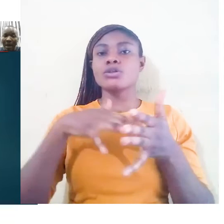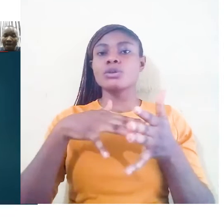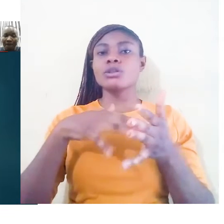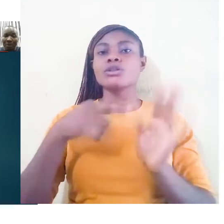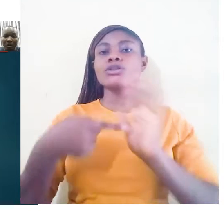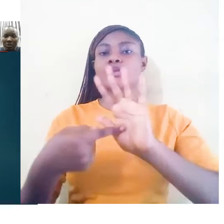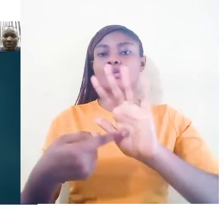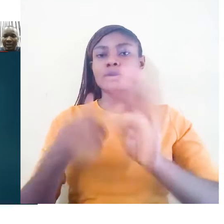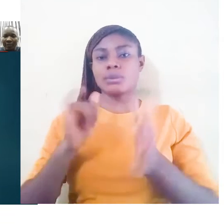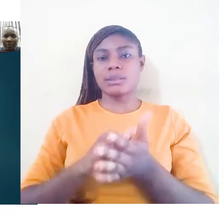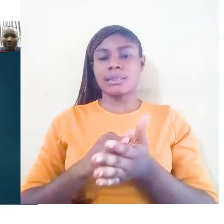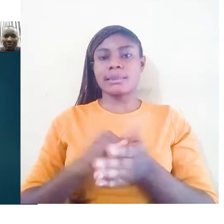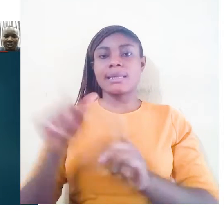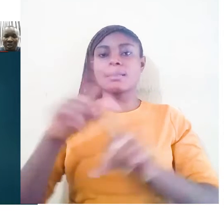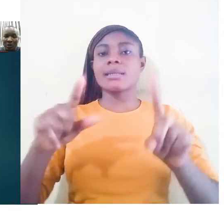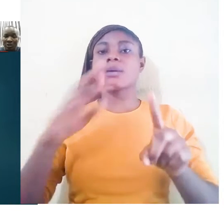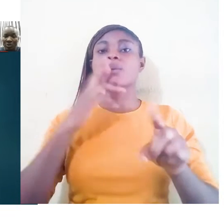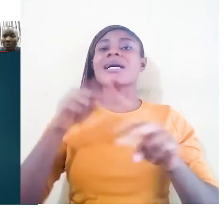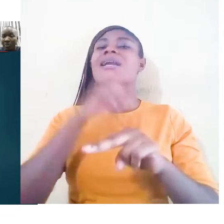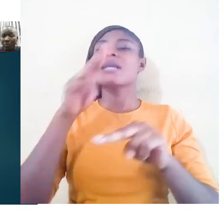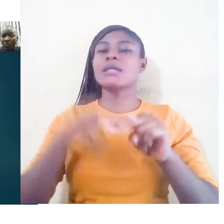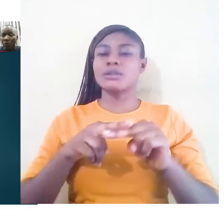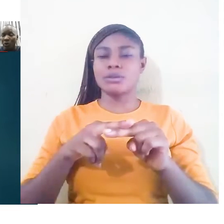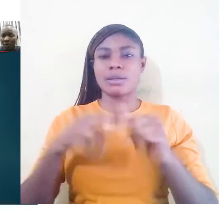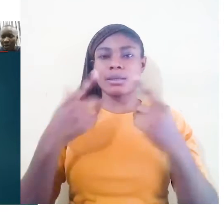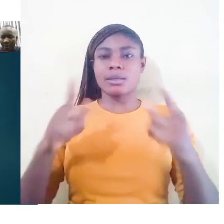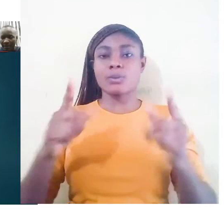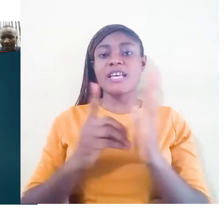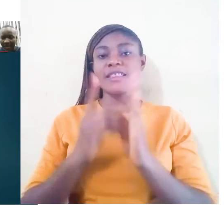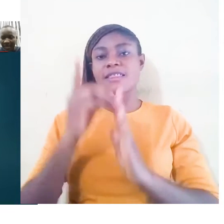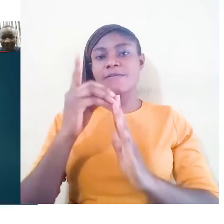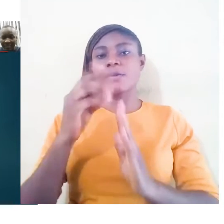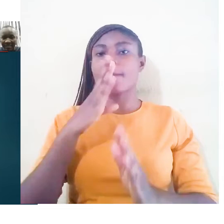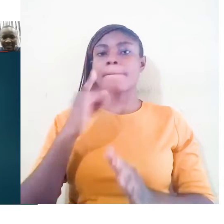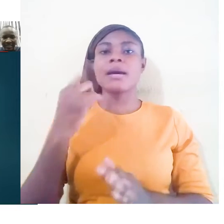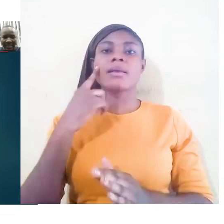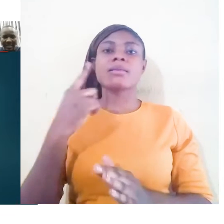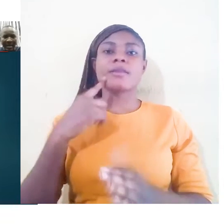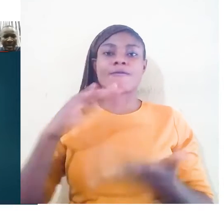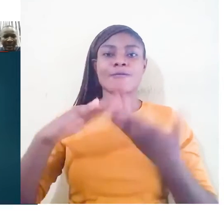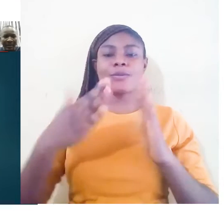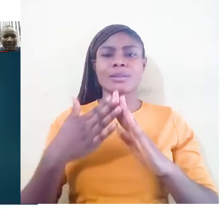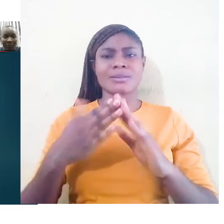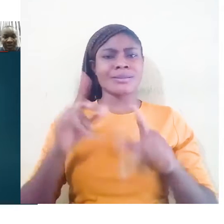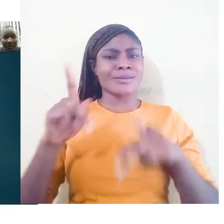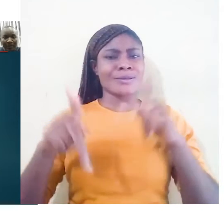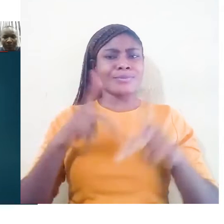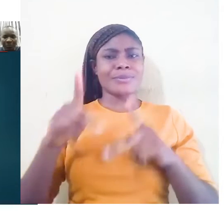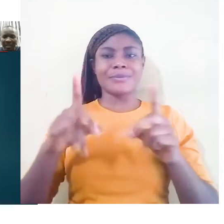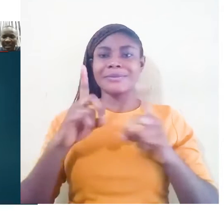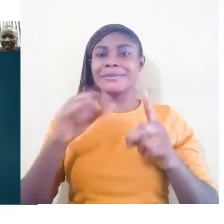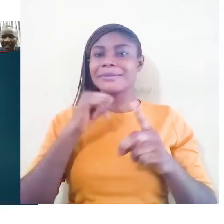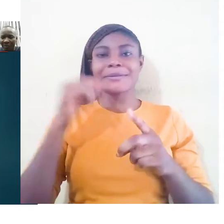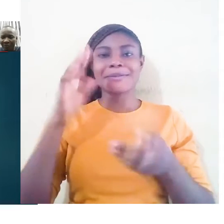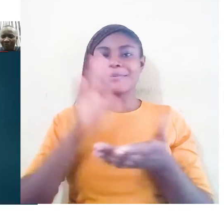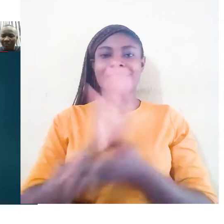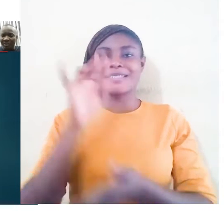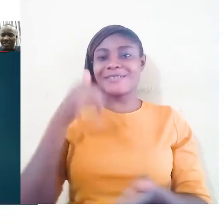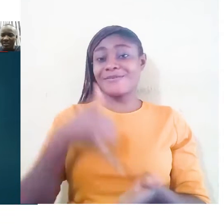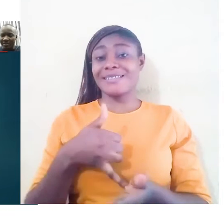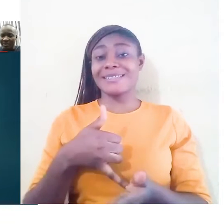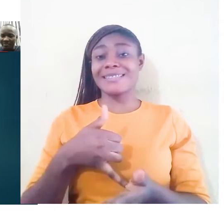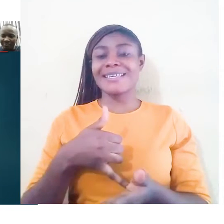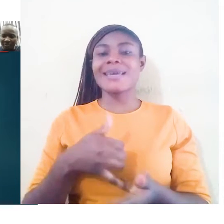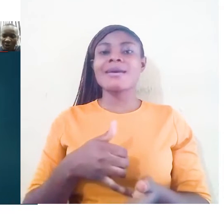developed among deaf communities across the world, people could not believe it. As I said earlier, there has been a lot of